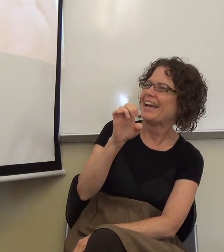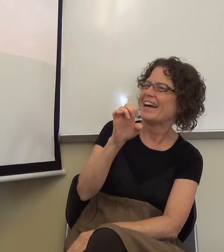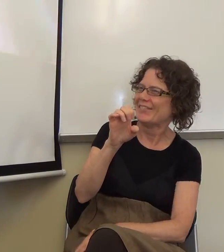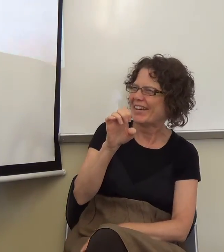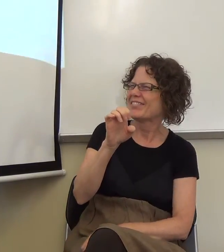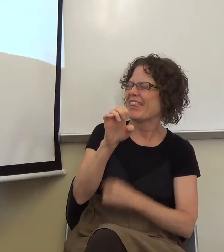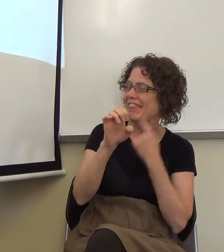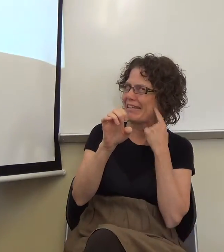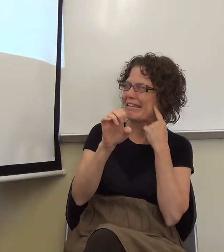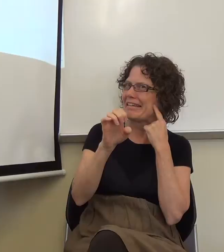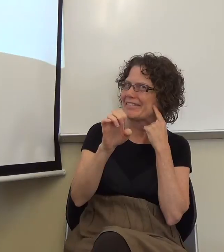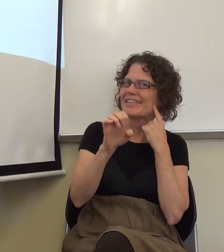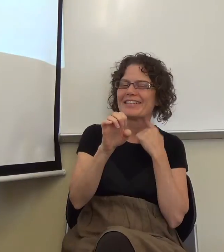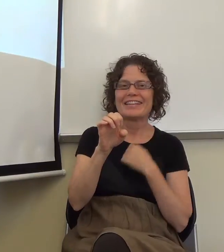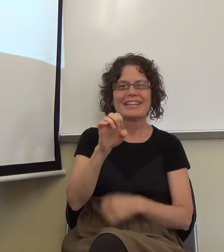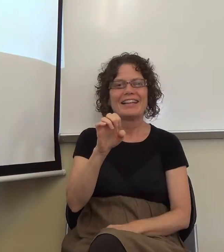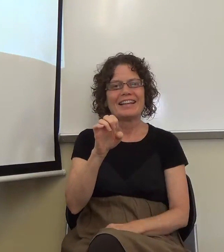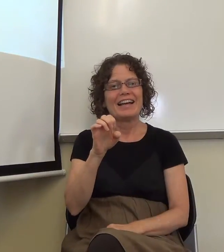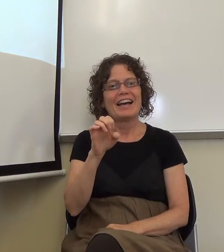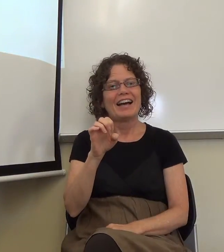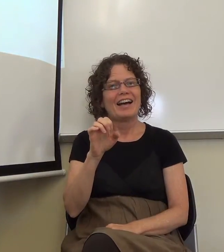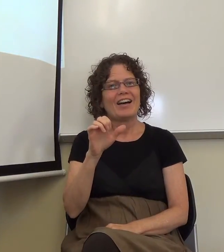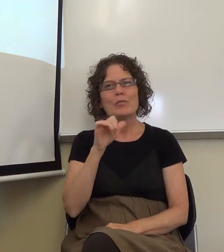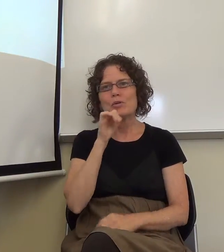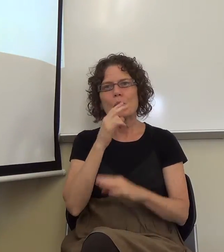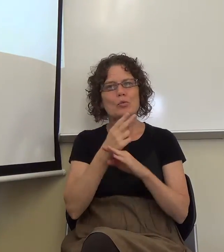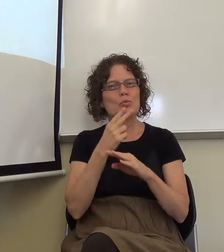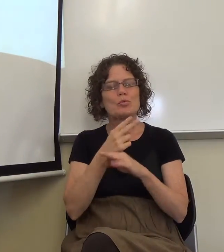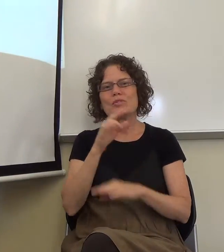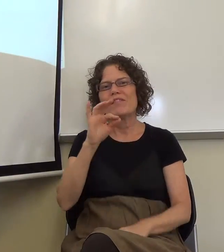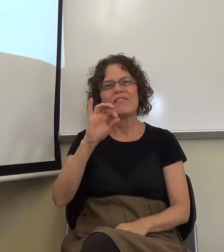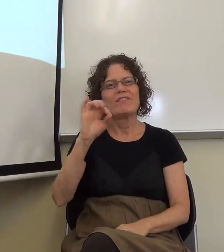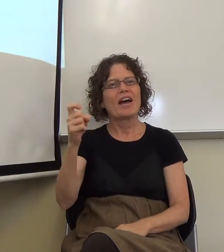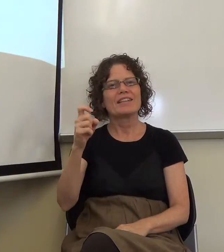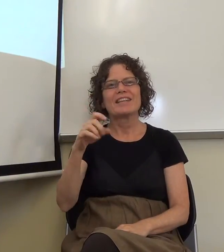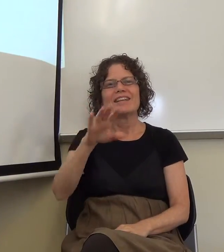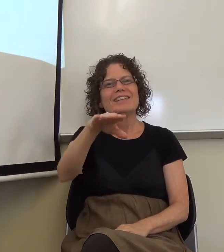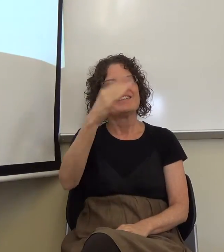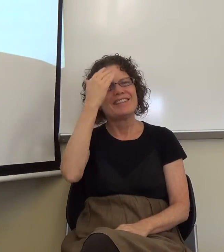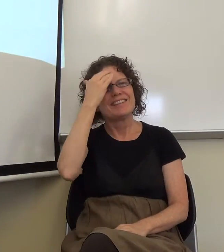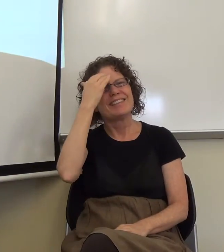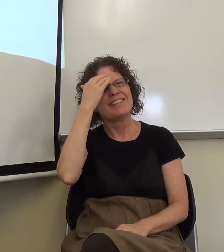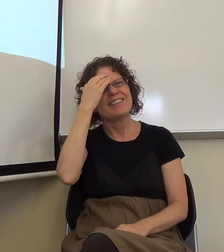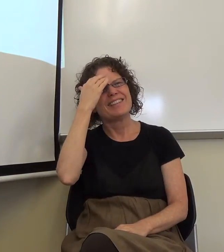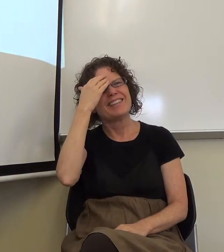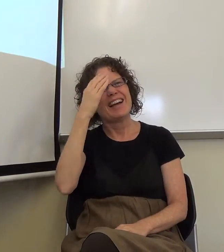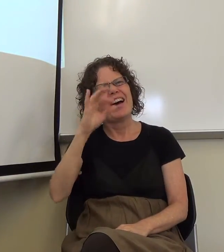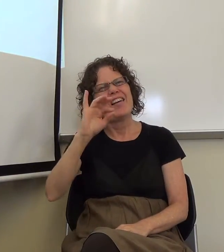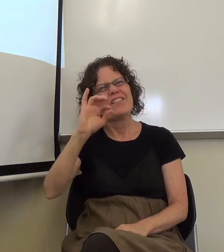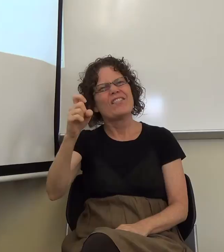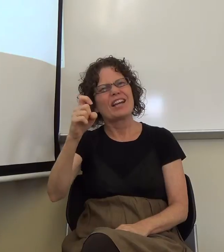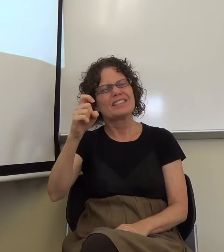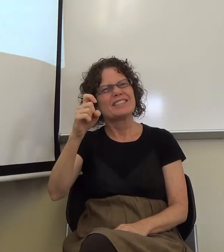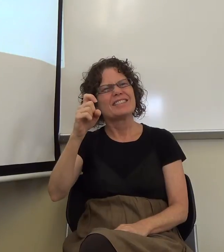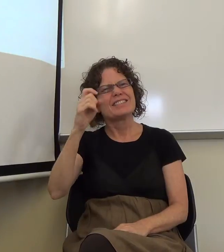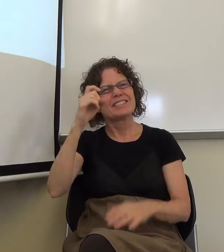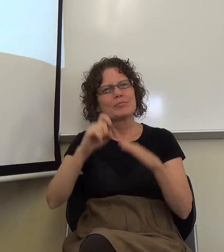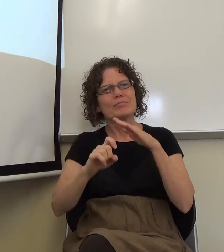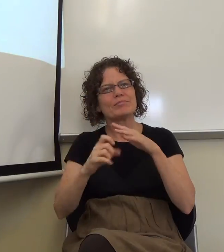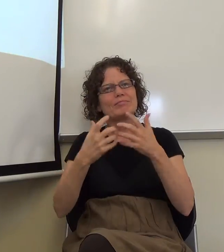a lot of people don't realize. And of course, we don't use fax machines so much anymore, but fax machines are kind of old-fashioned. But a lot of